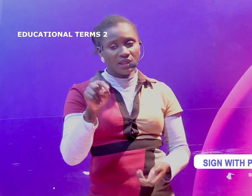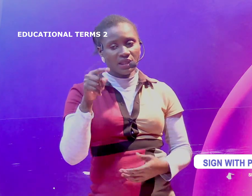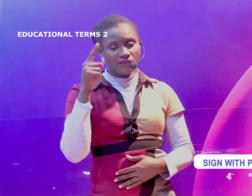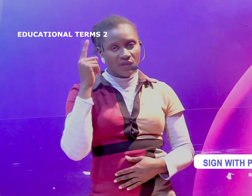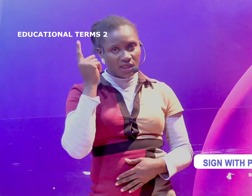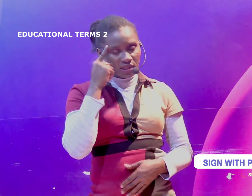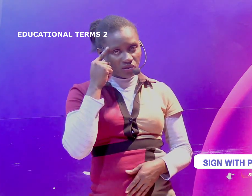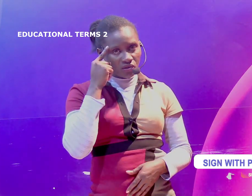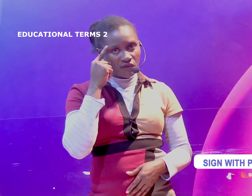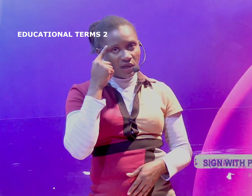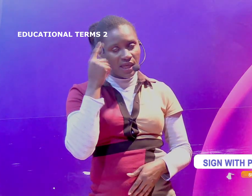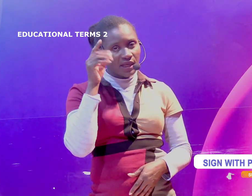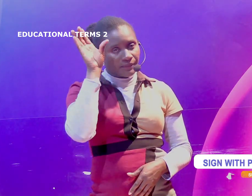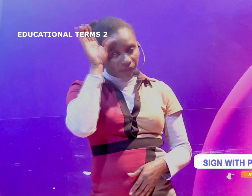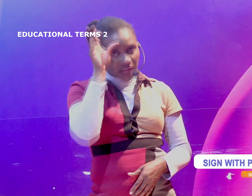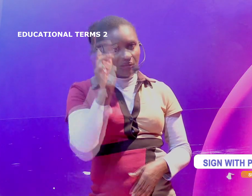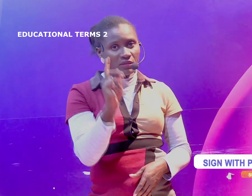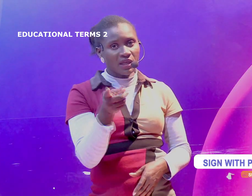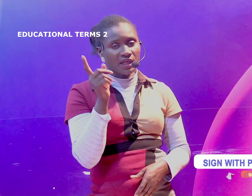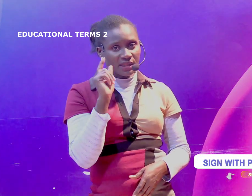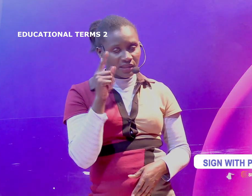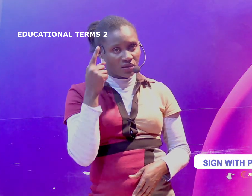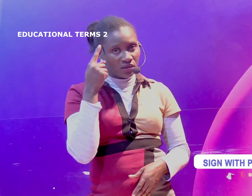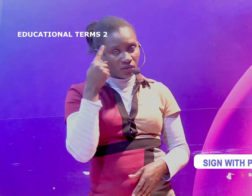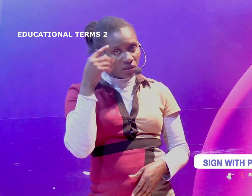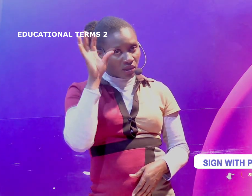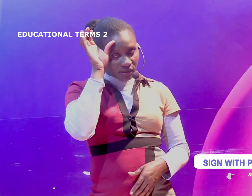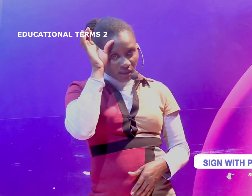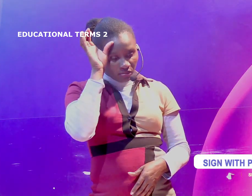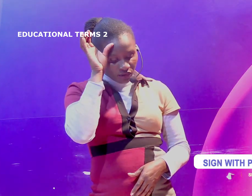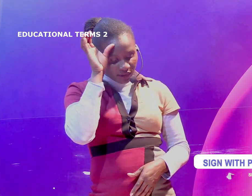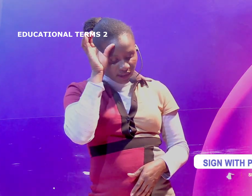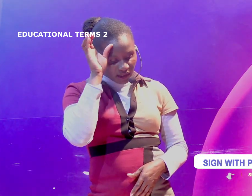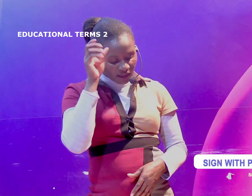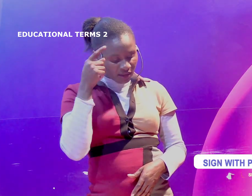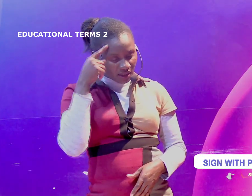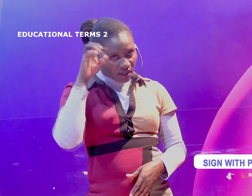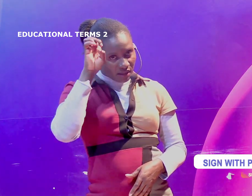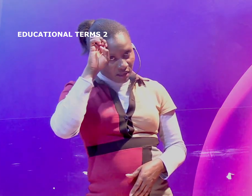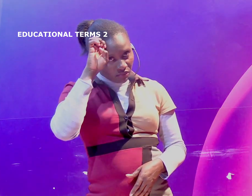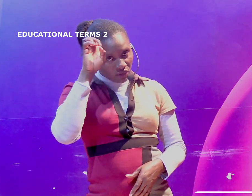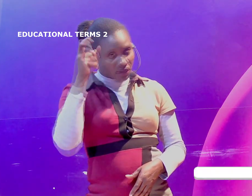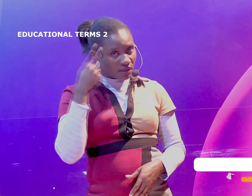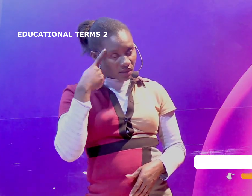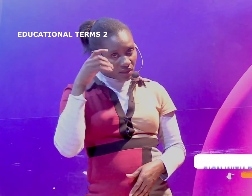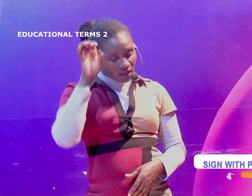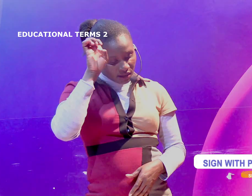finger touching on your forehead and then making a letter C also, suppose, like this, suppose,